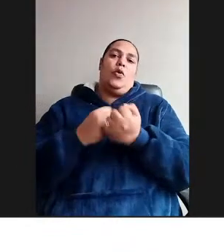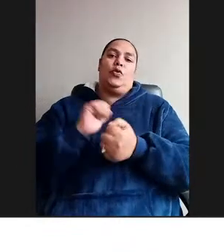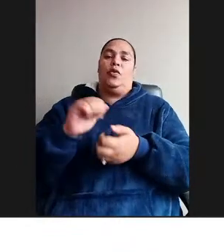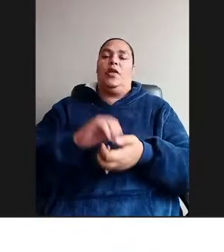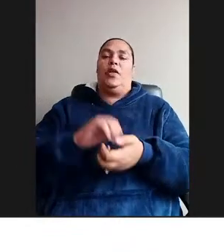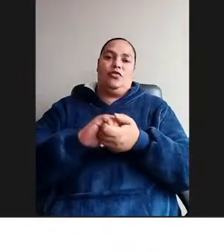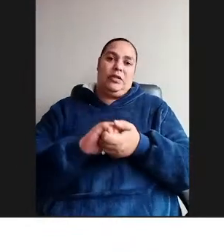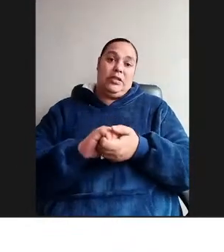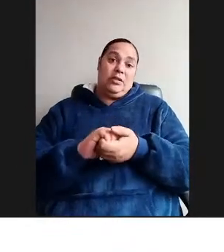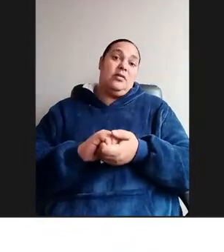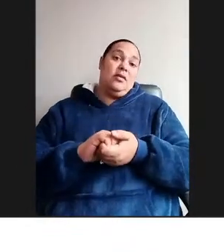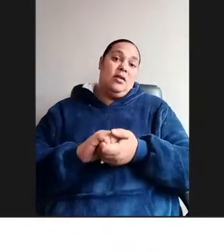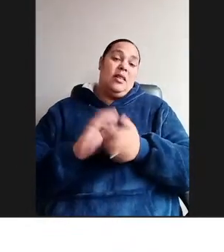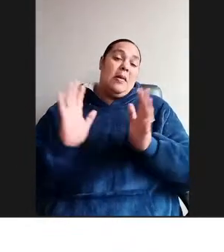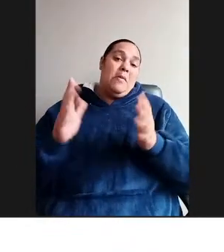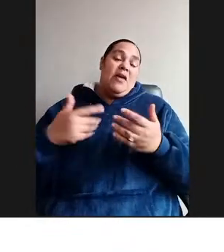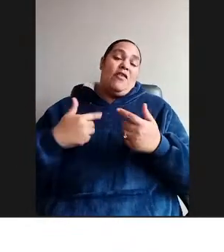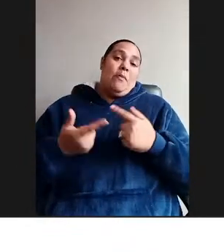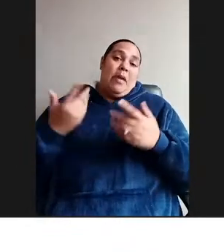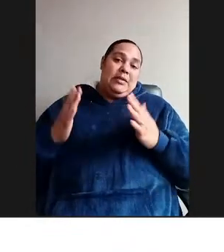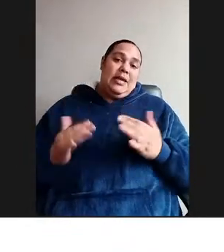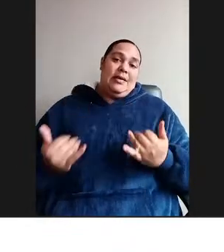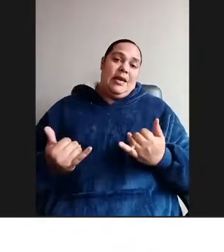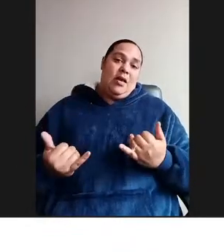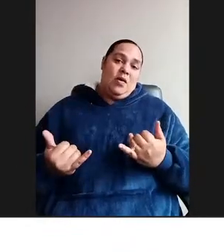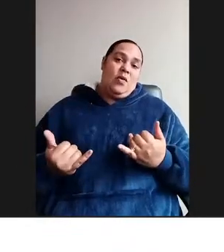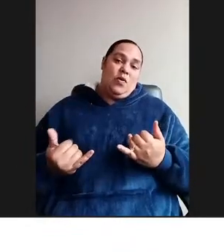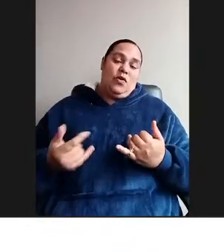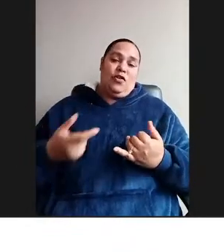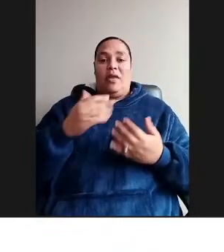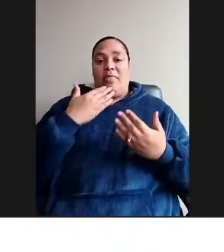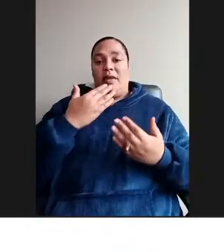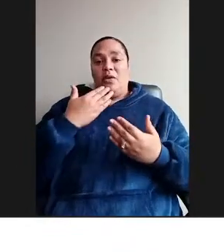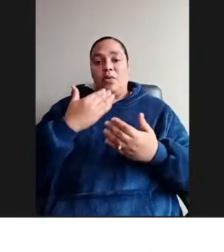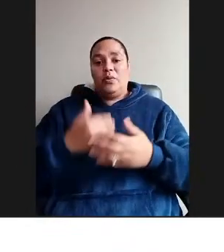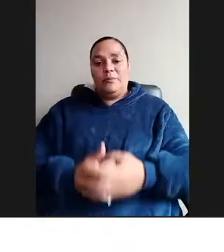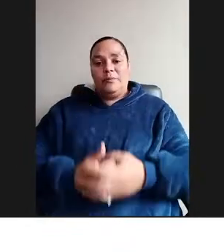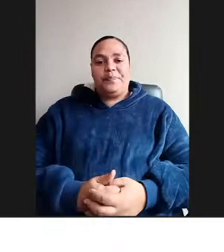my side at this stage, Chair. Thank you.